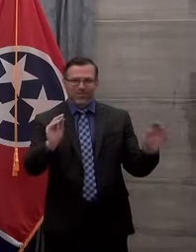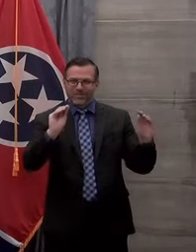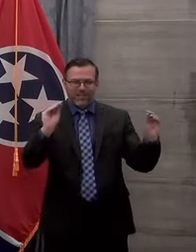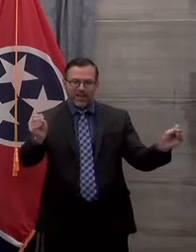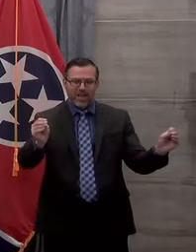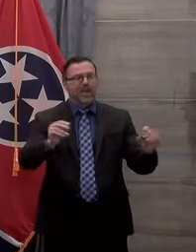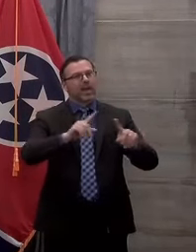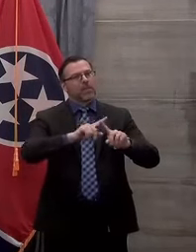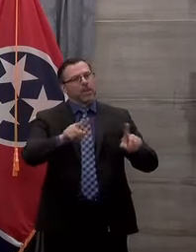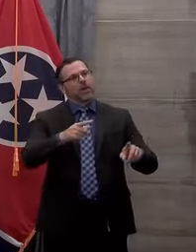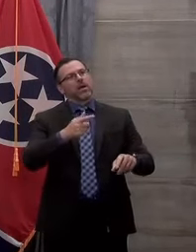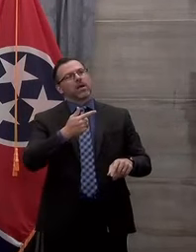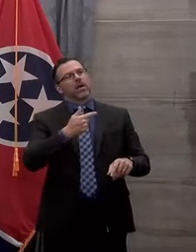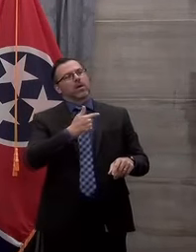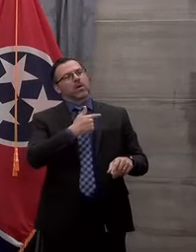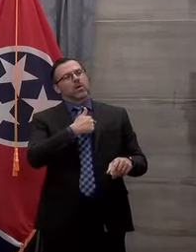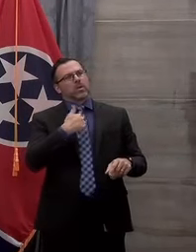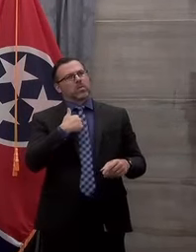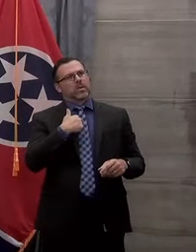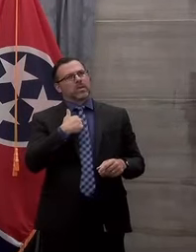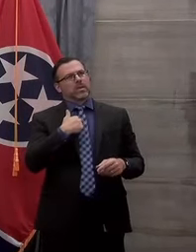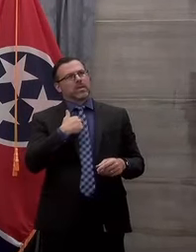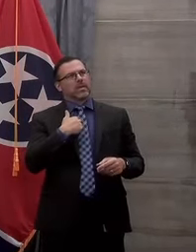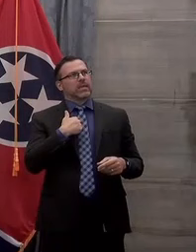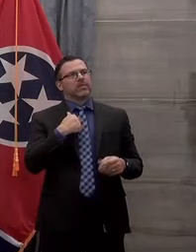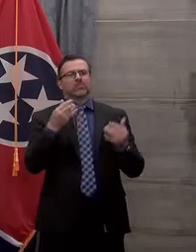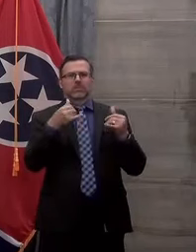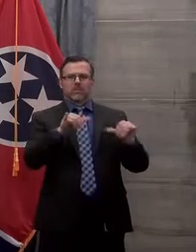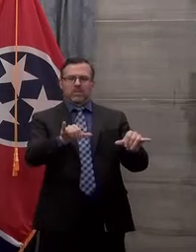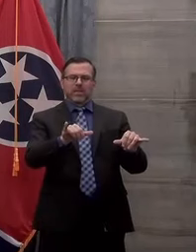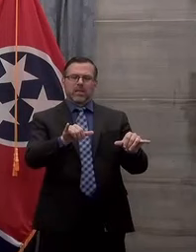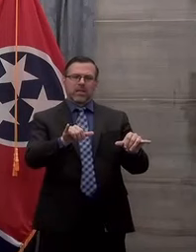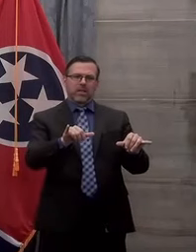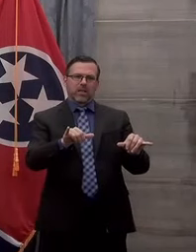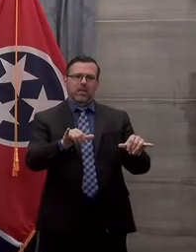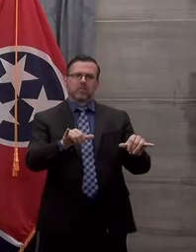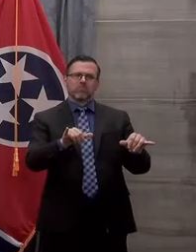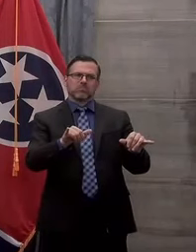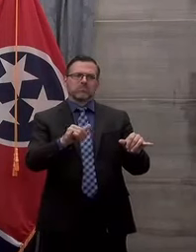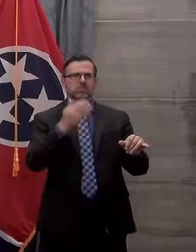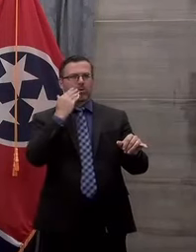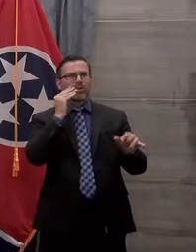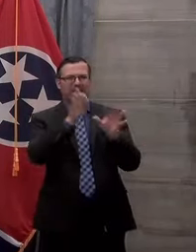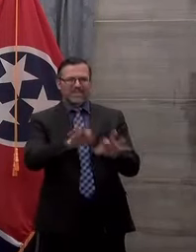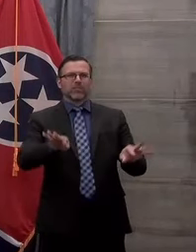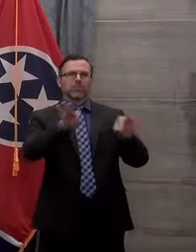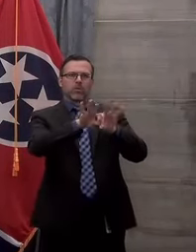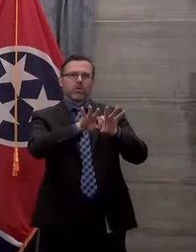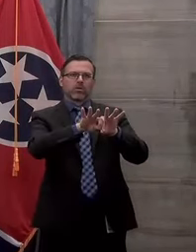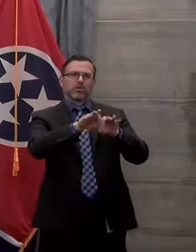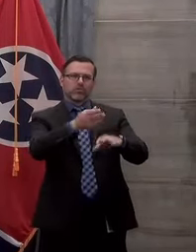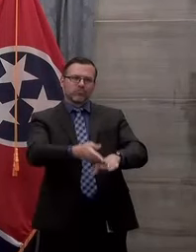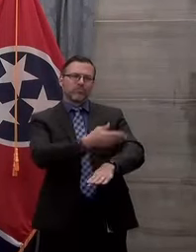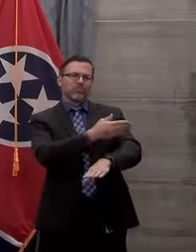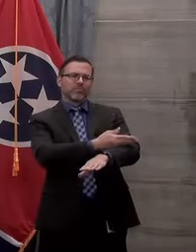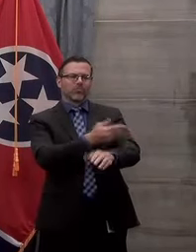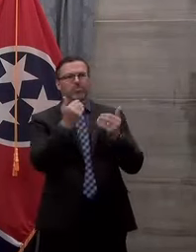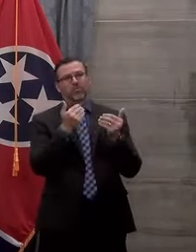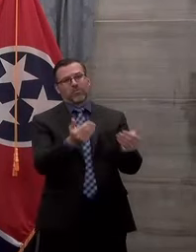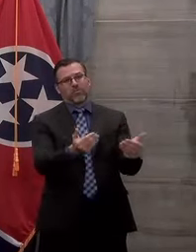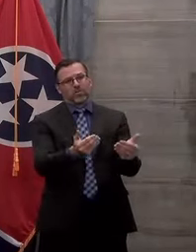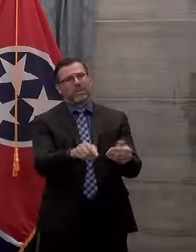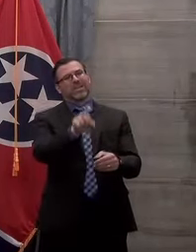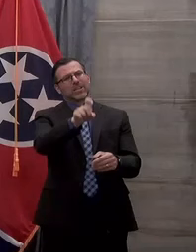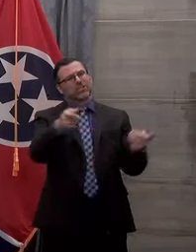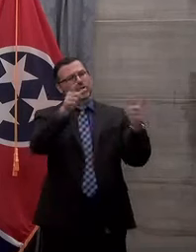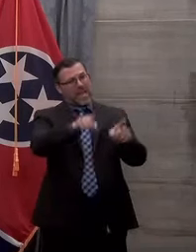But it doesn't diminish the value of those dialogues that will actually allow us to move forward. That should happen. It should